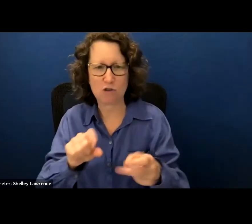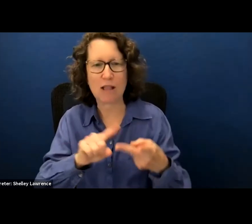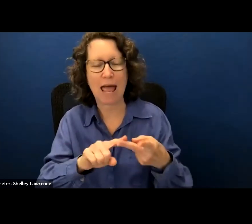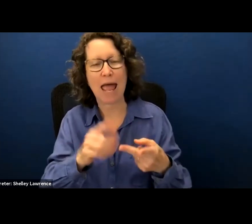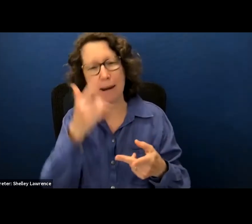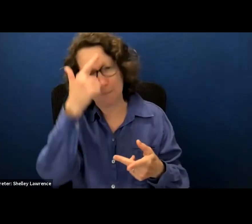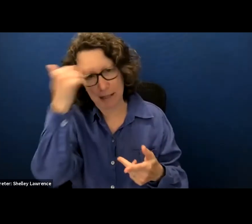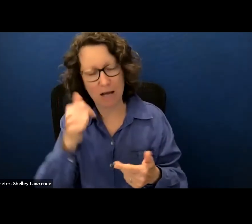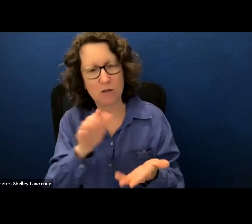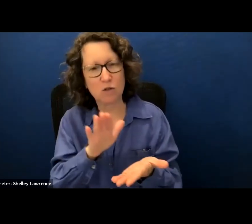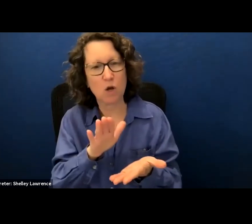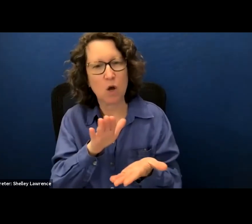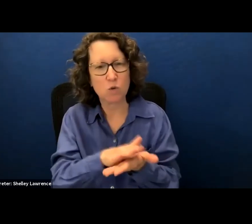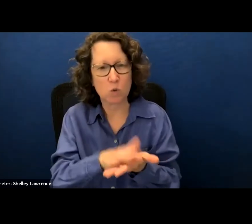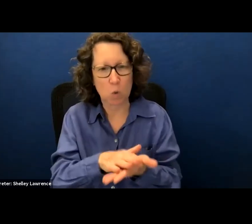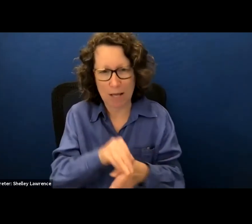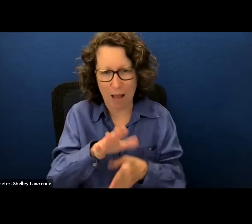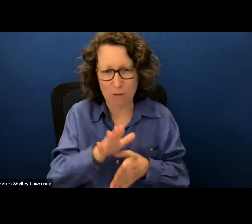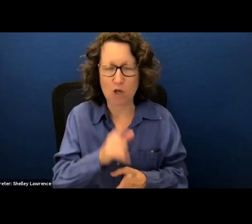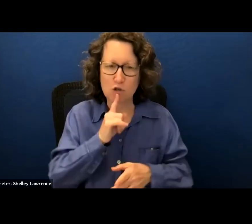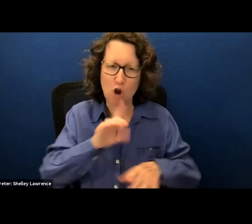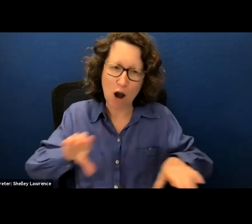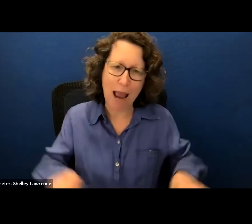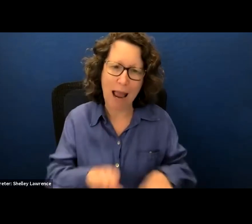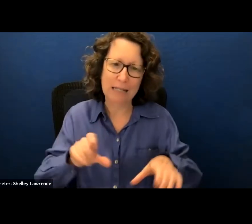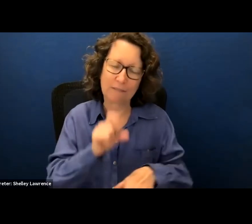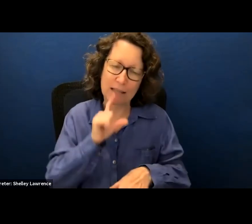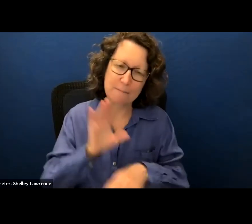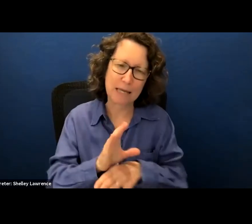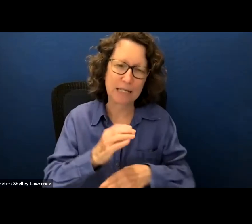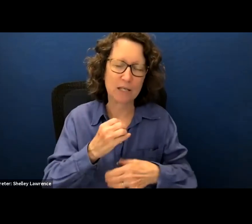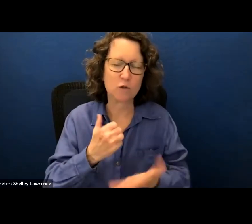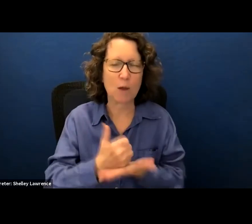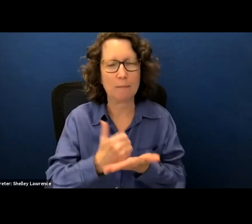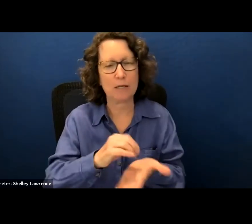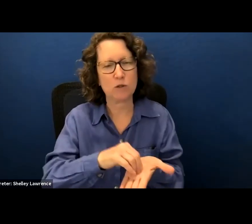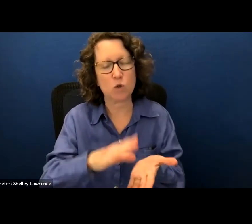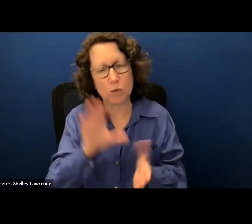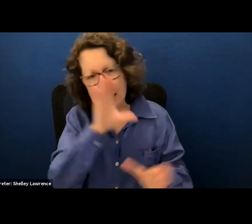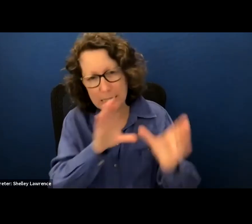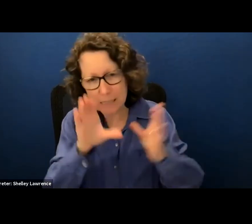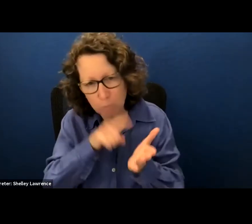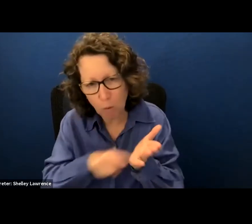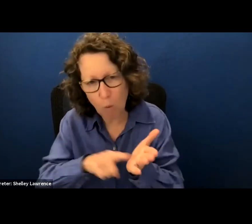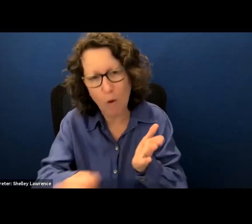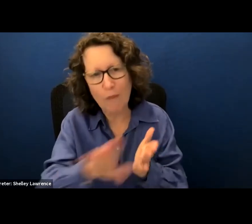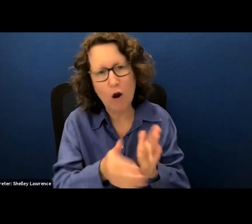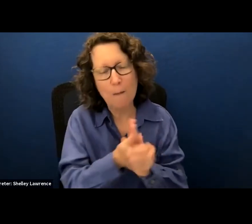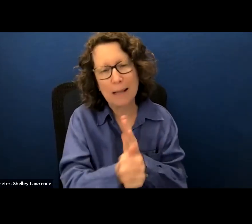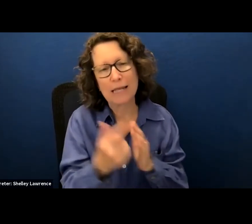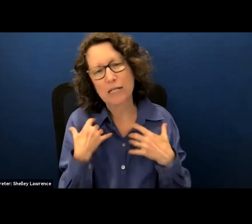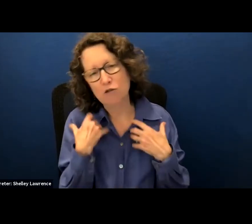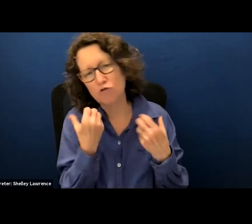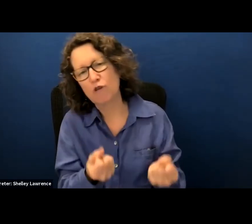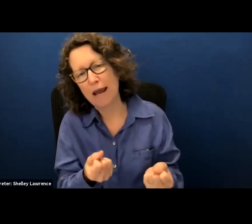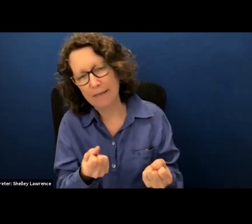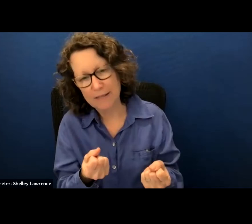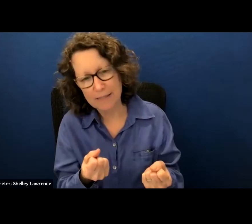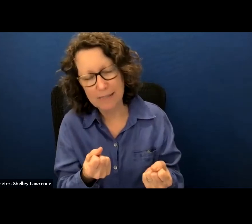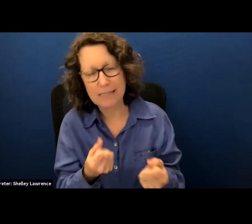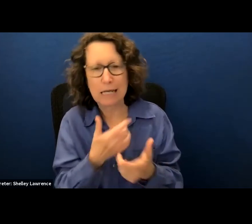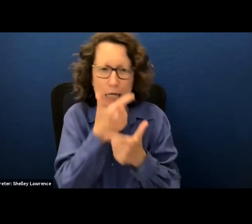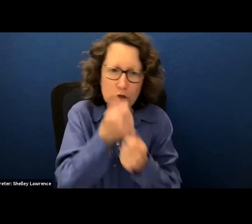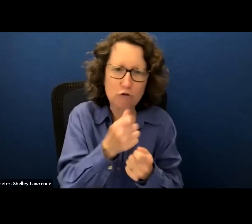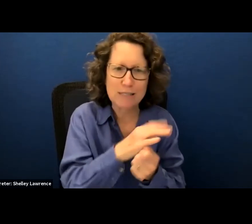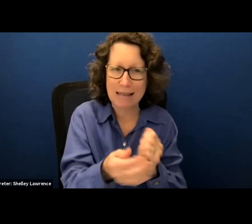whereas school counselors are actively committed to helping students explore their abilities, strengths,